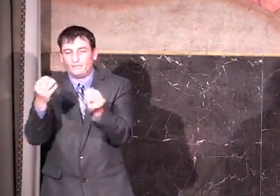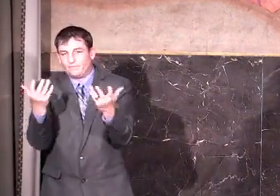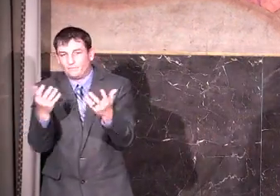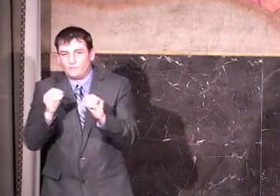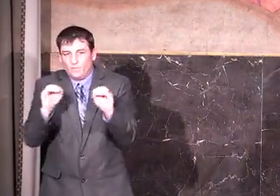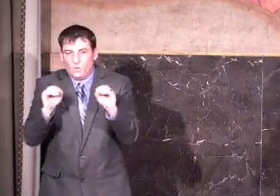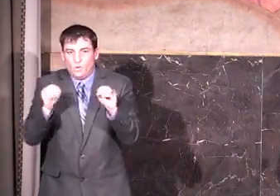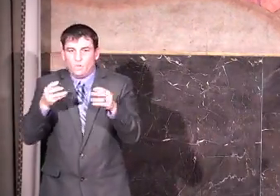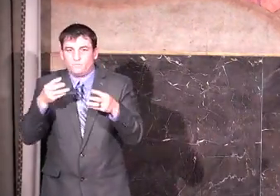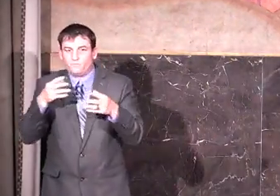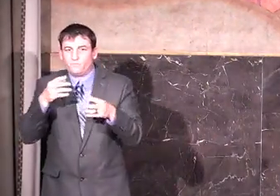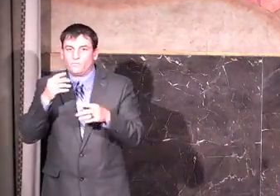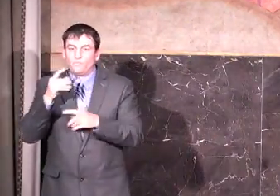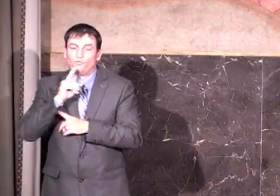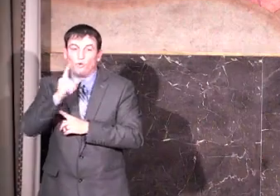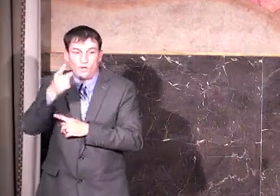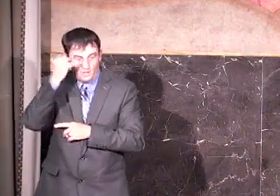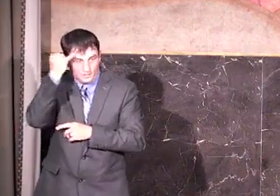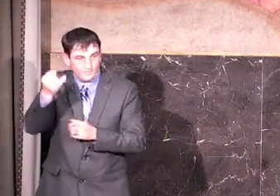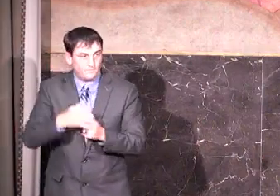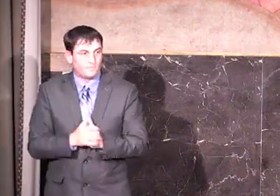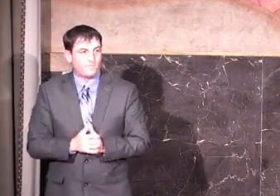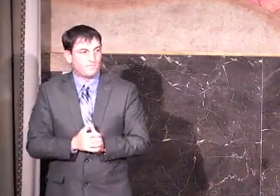Thank you. I'll go too far.